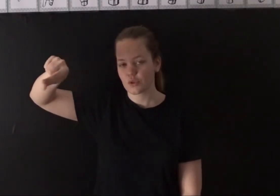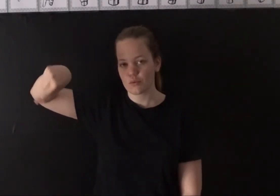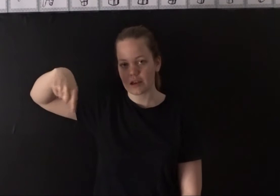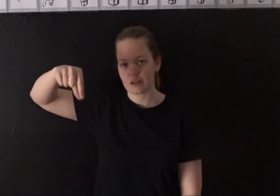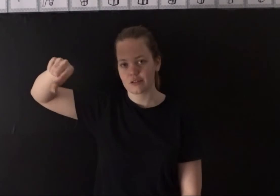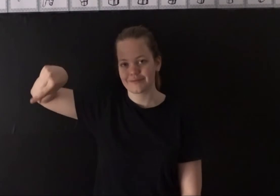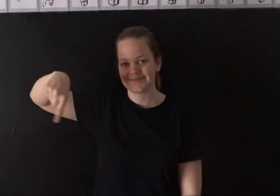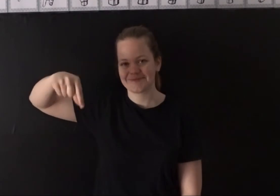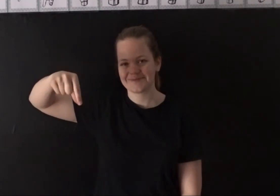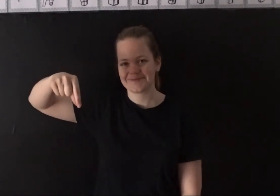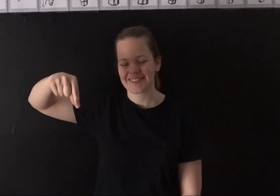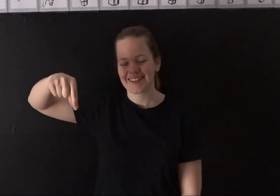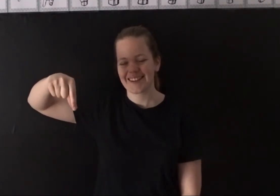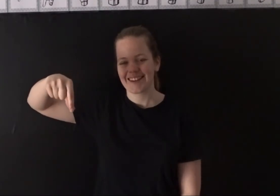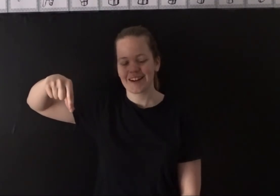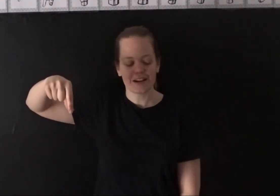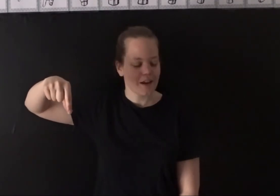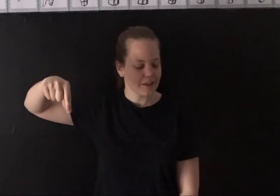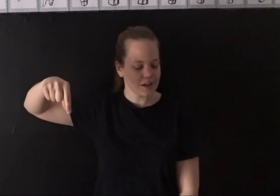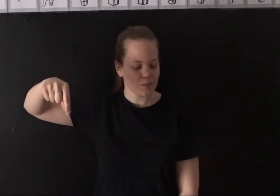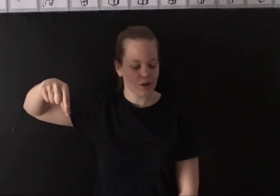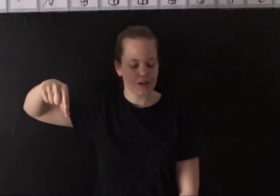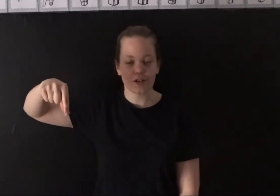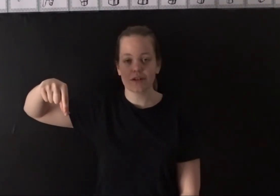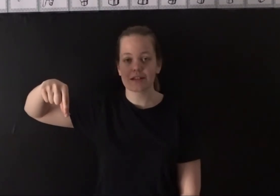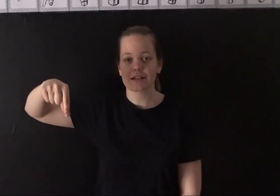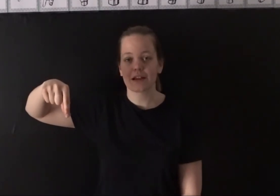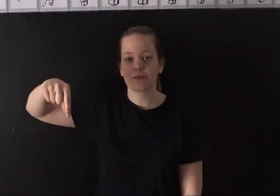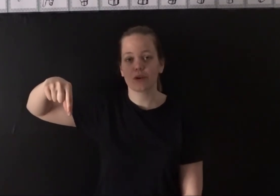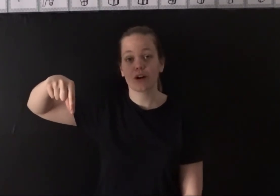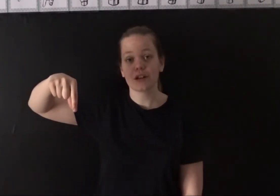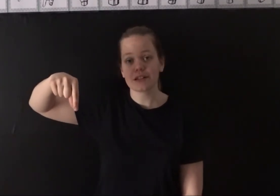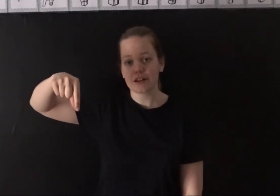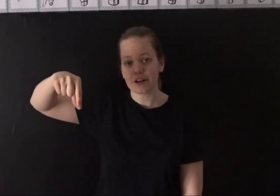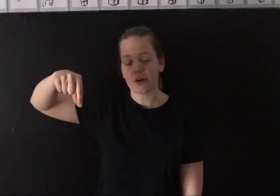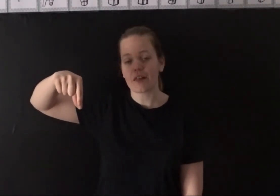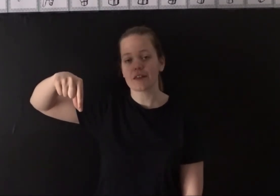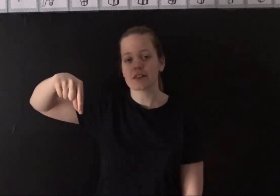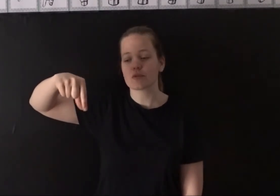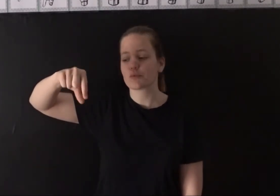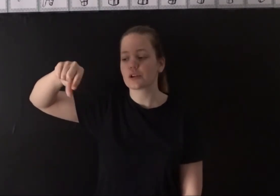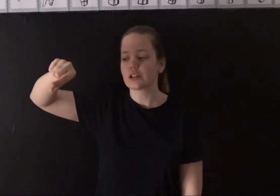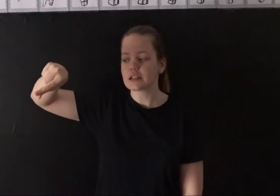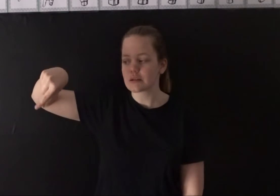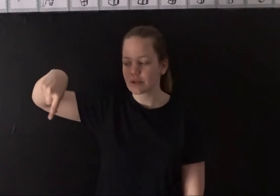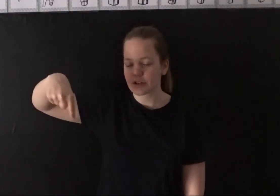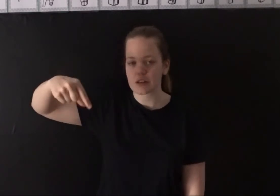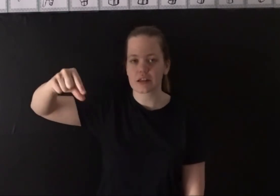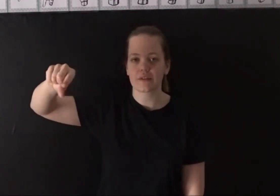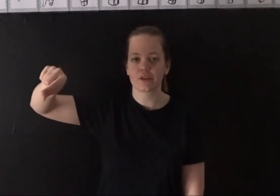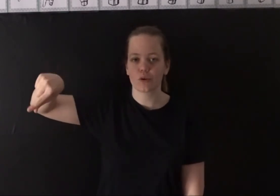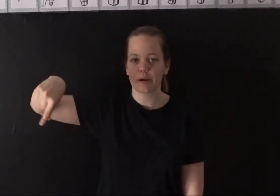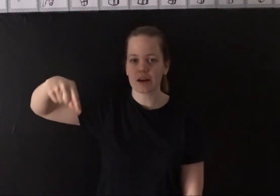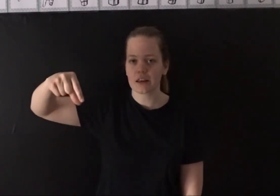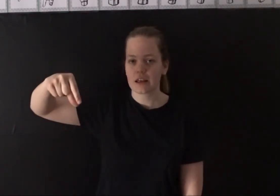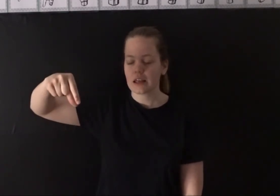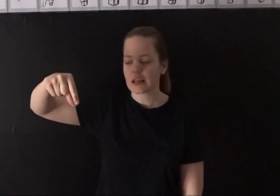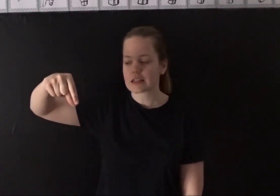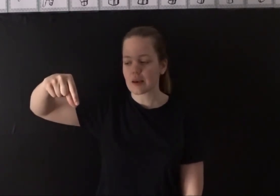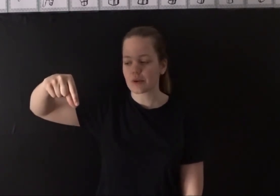Quebec. Alright, the next one we are going to do is the sign for Ontario, and this is really similar to the sign for Quebec, except you're